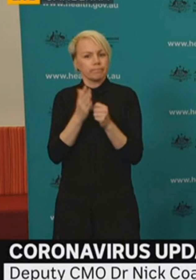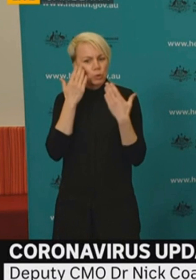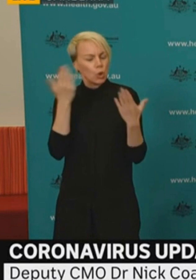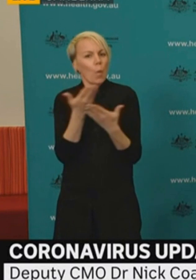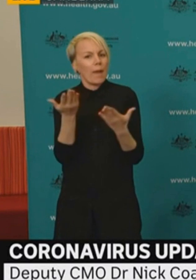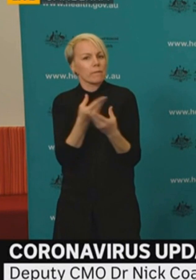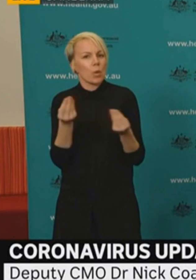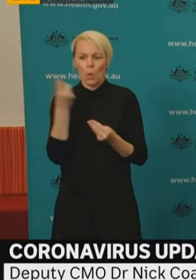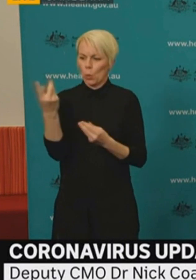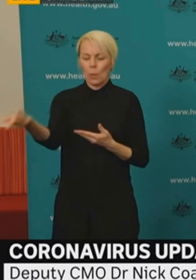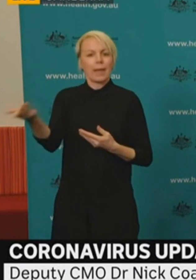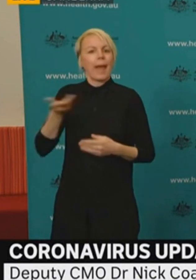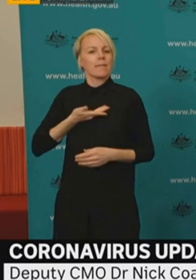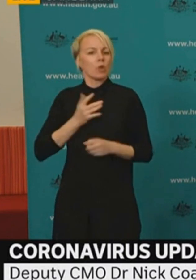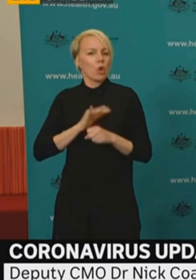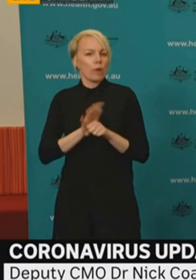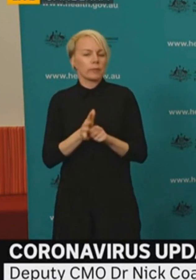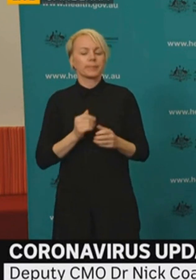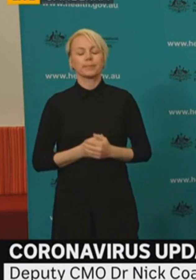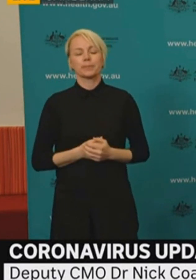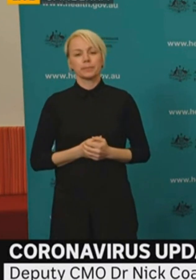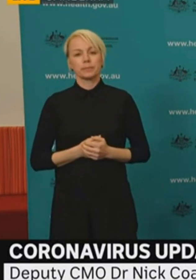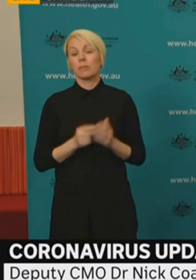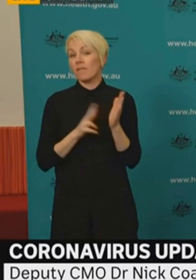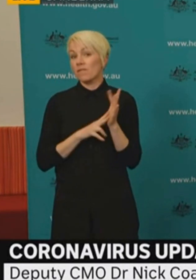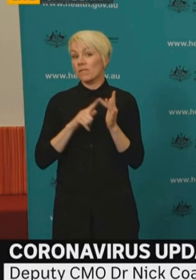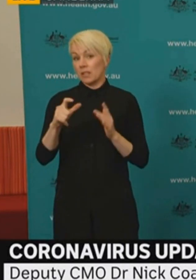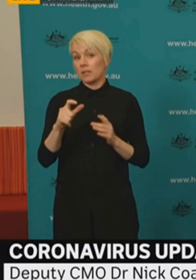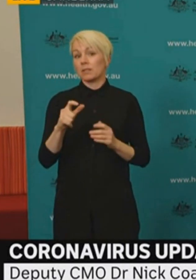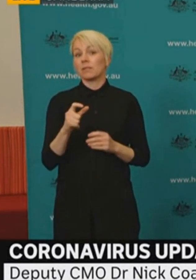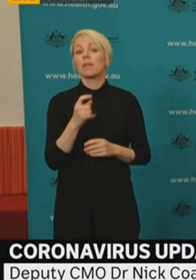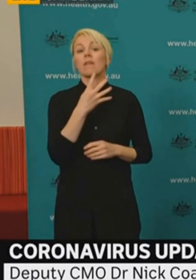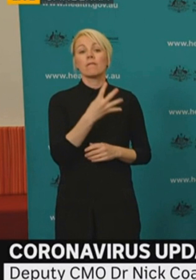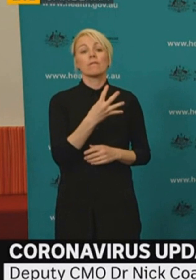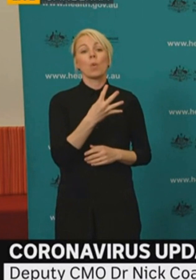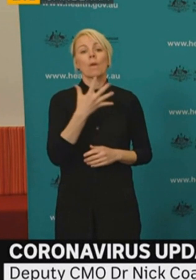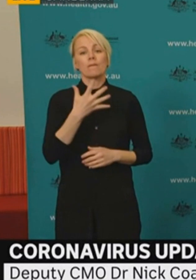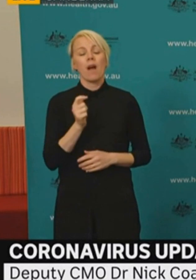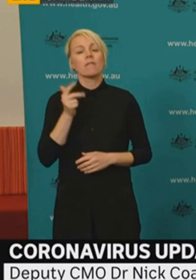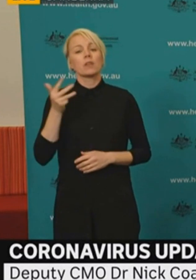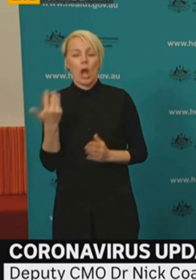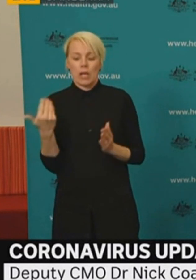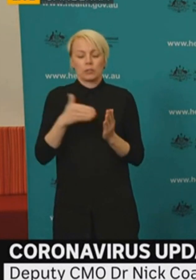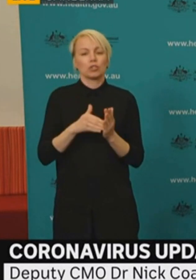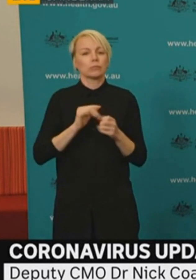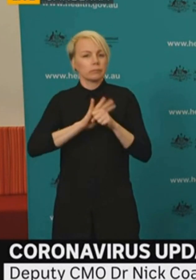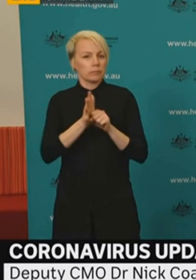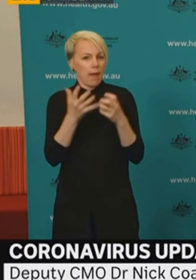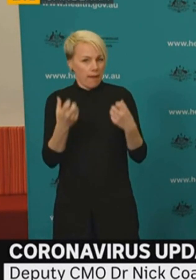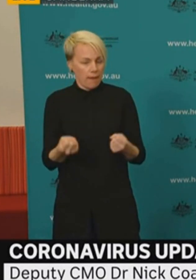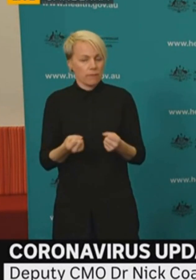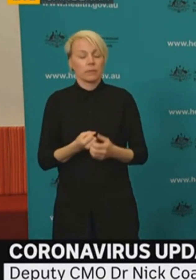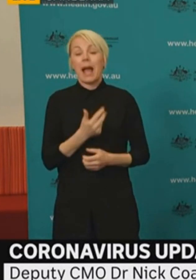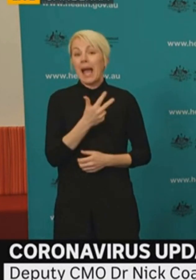not yet identified. Victoria today reported 459 additional cases. 82 of